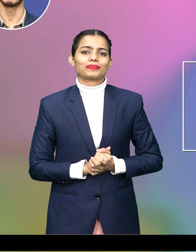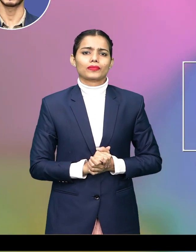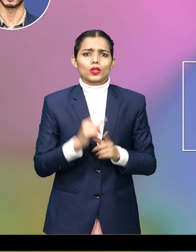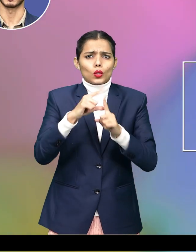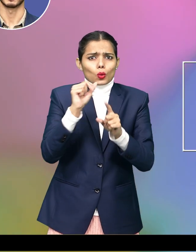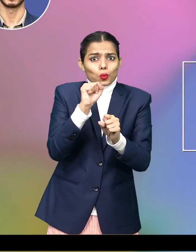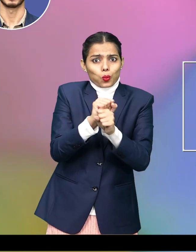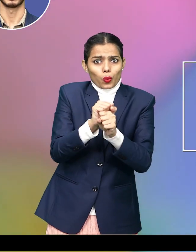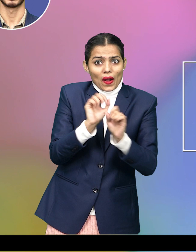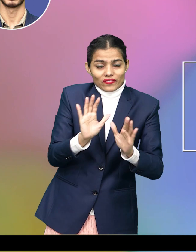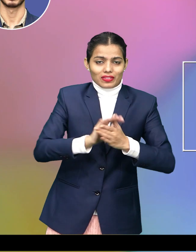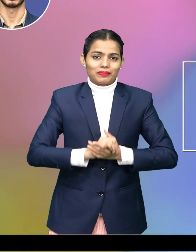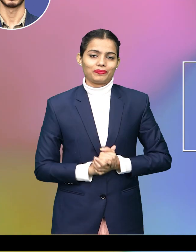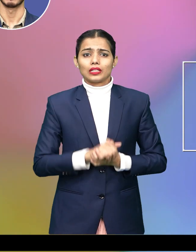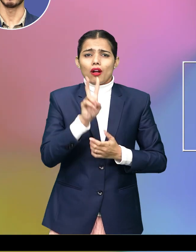work done,